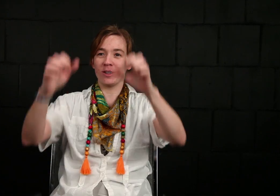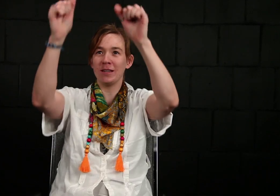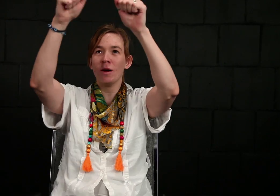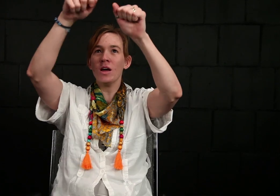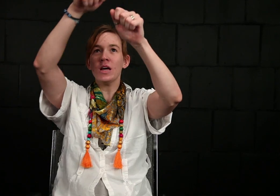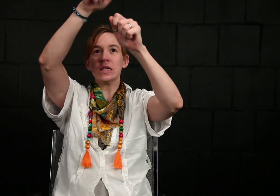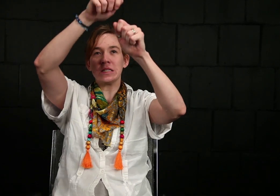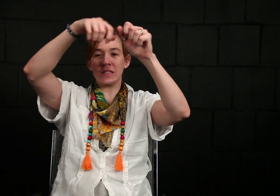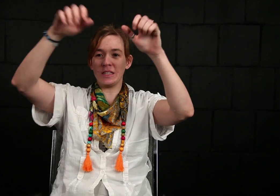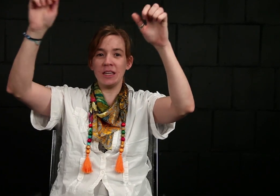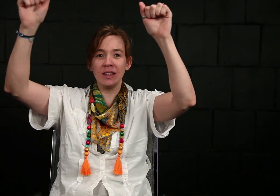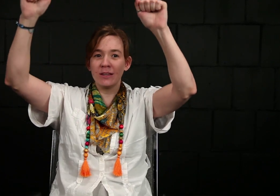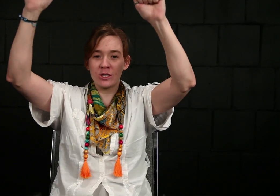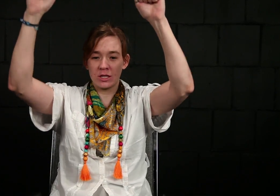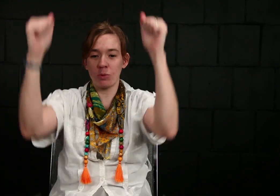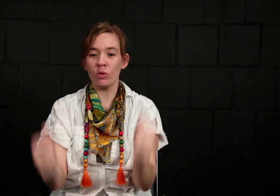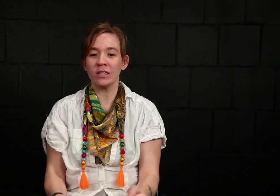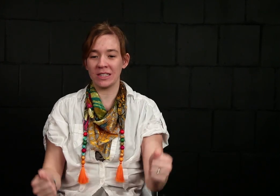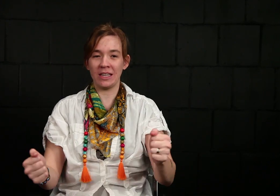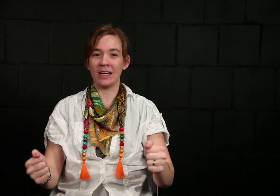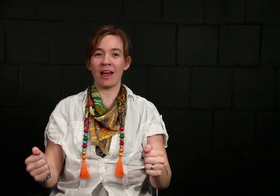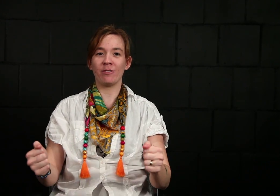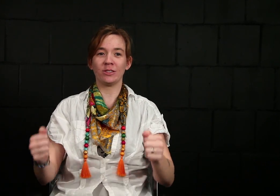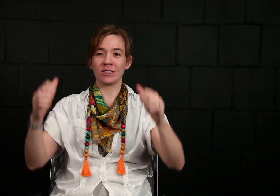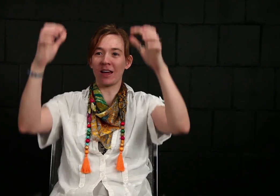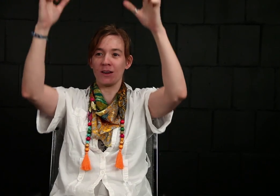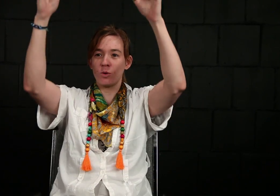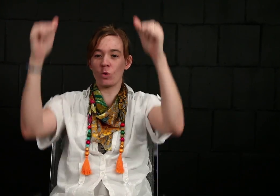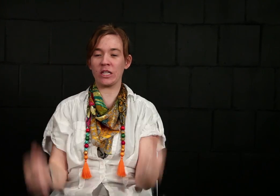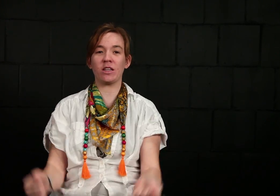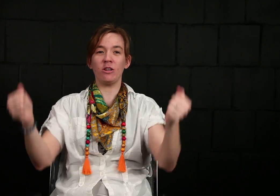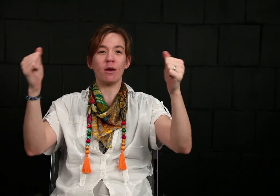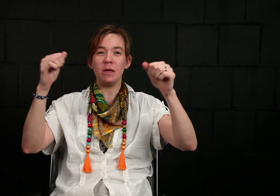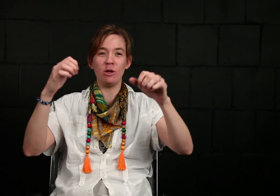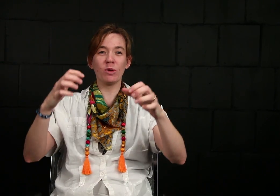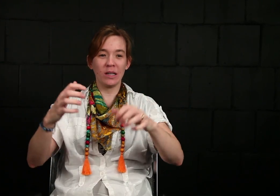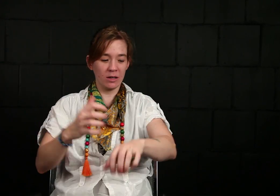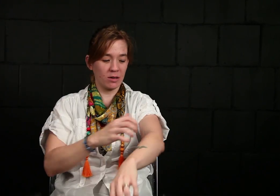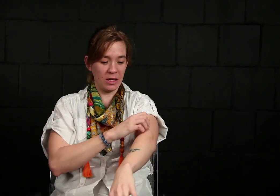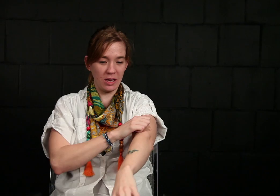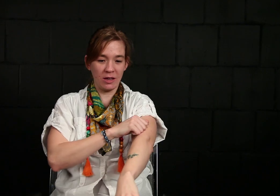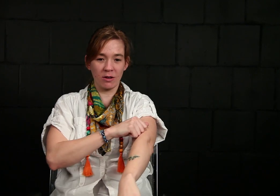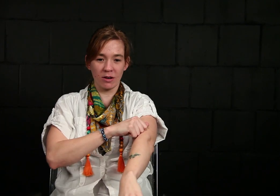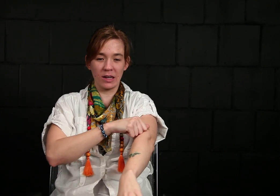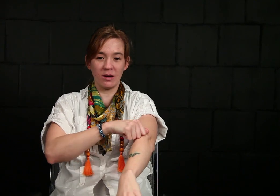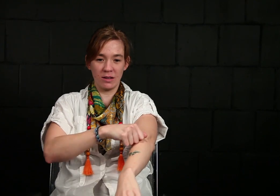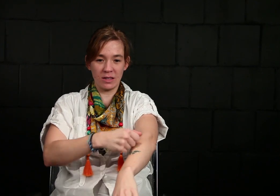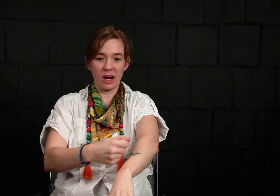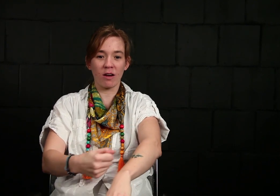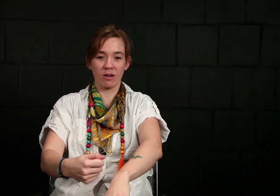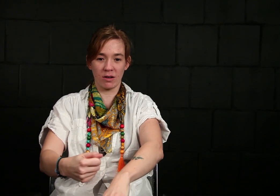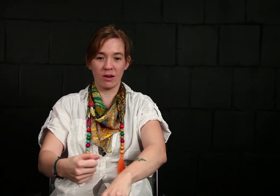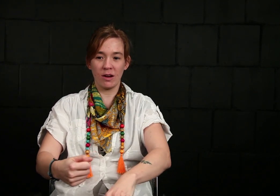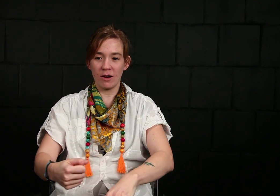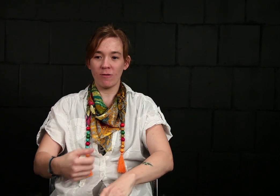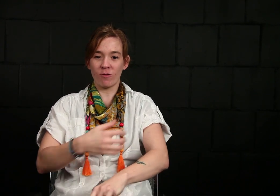then just pull the skin down, just like whoosh. I mean, you would literally hear it tearing from